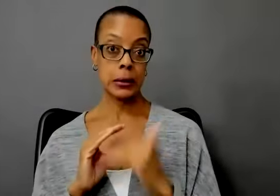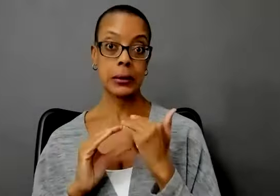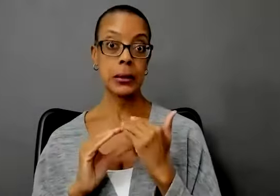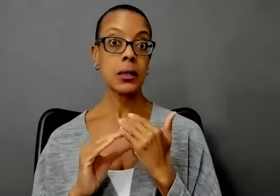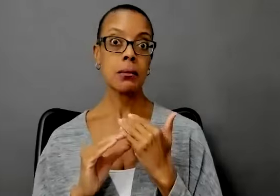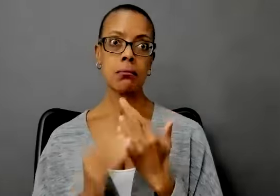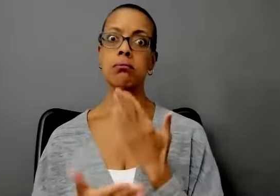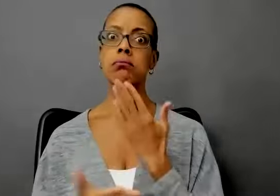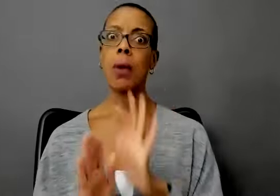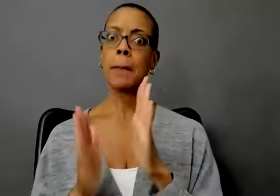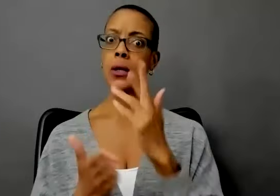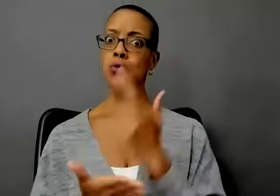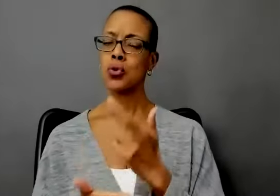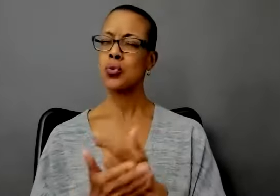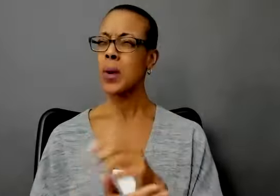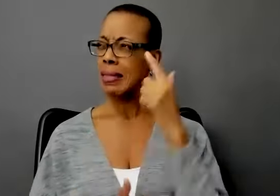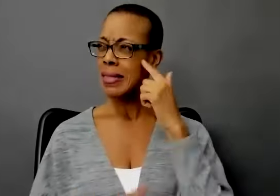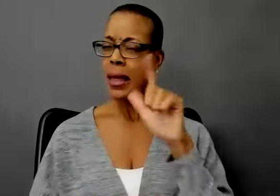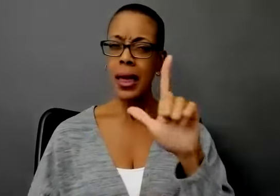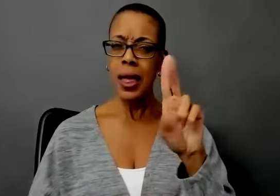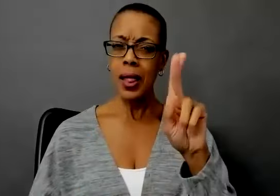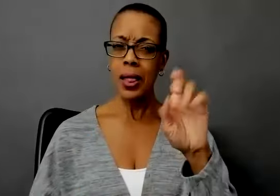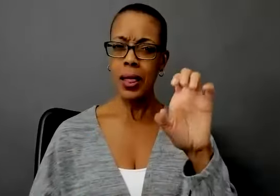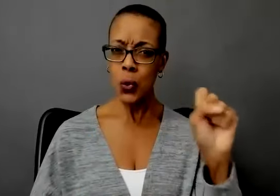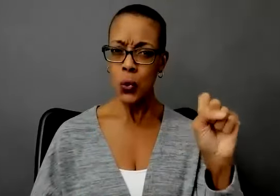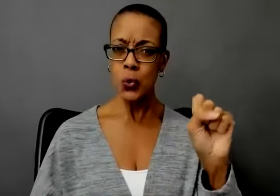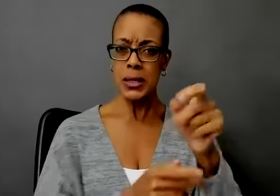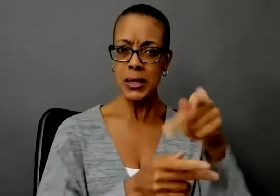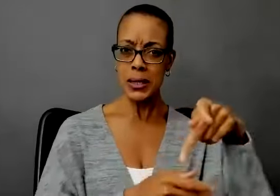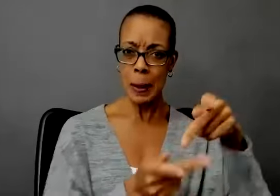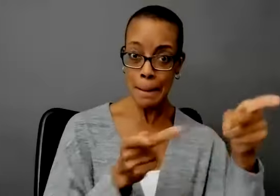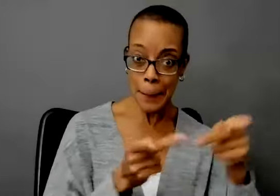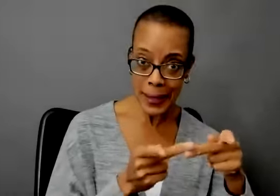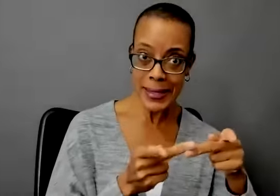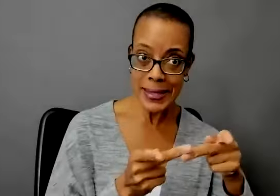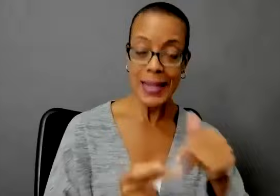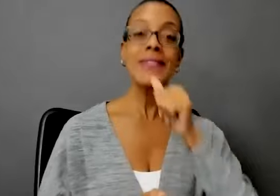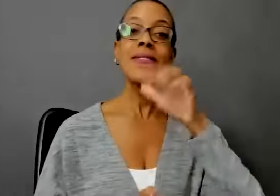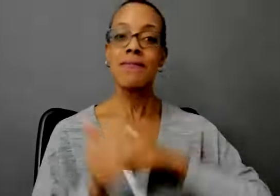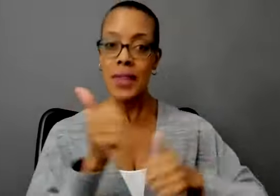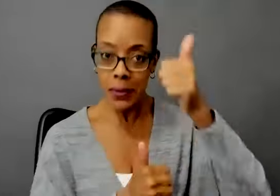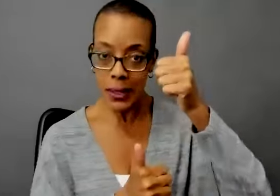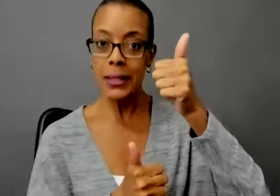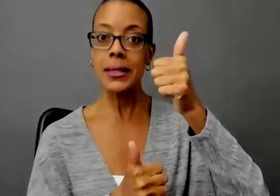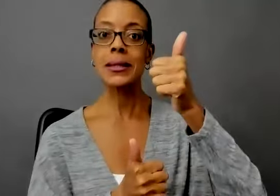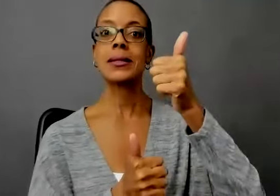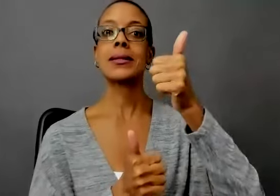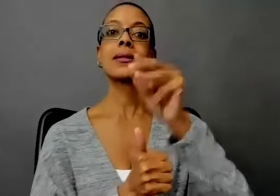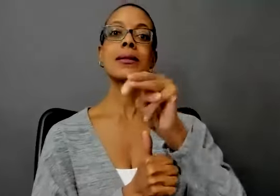resources. I know Luke's Place has a feminist media resource toolkit, which is fabulous. It talks about